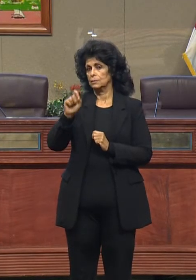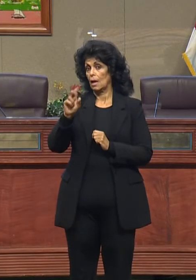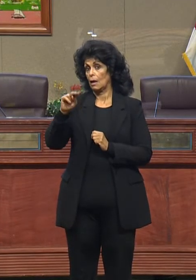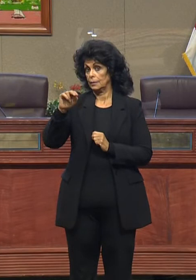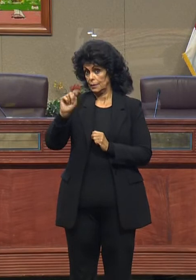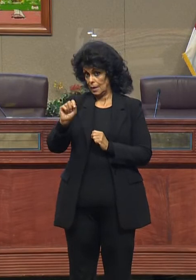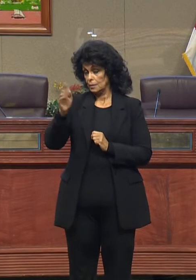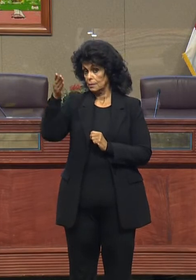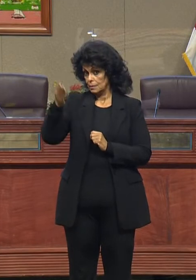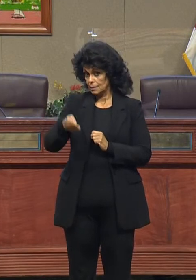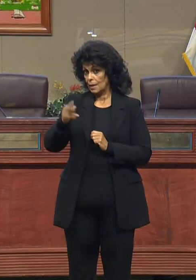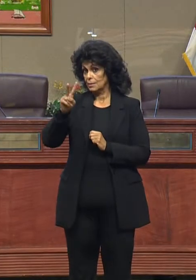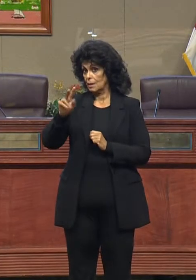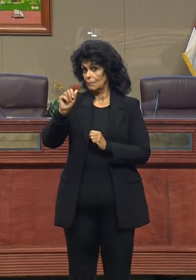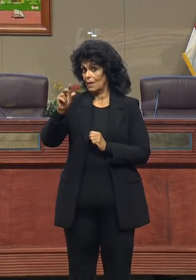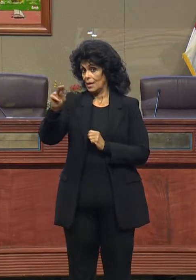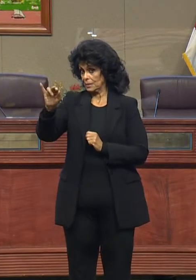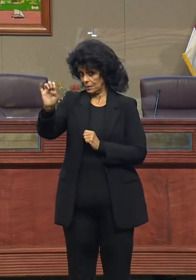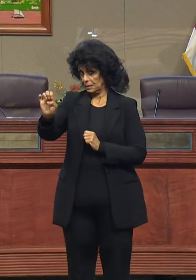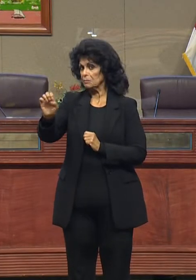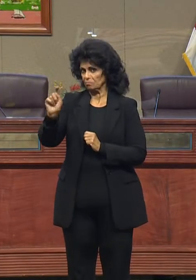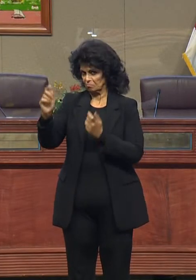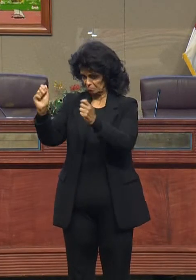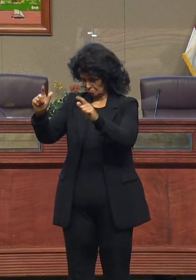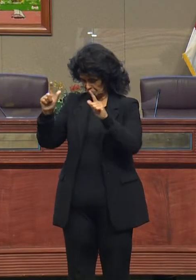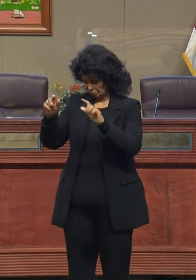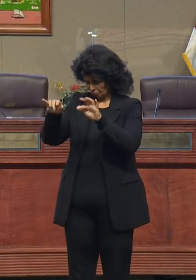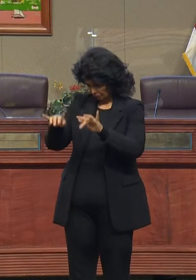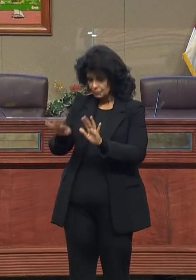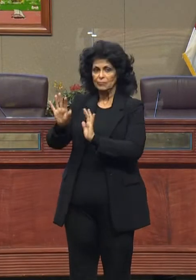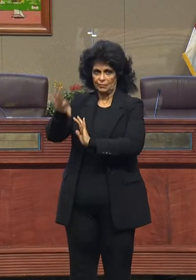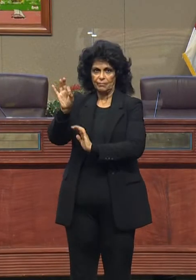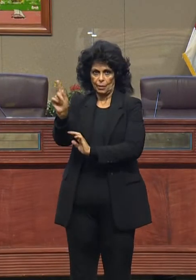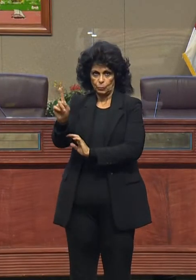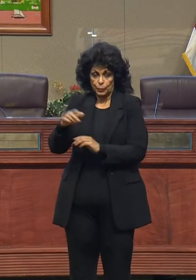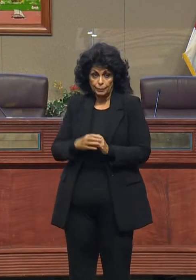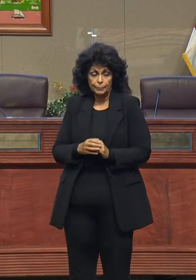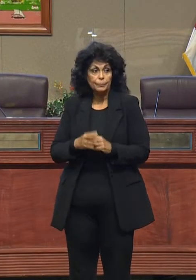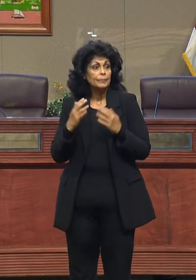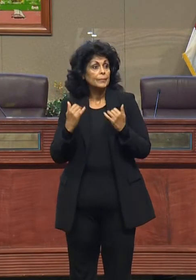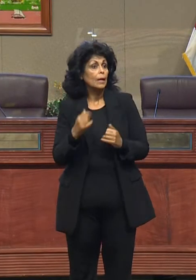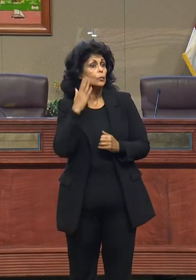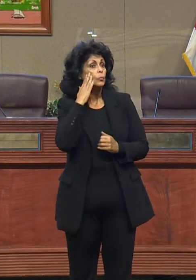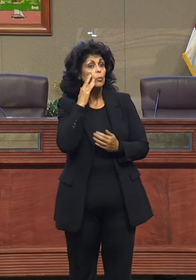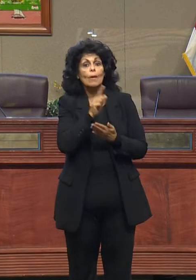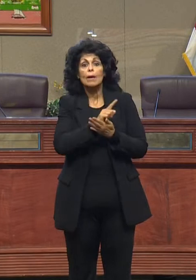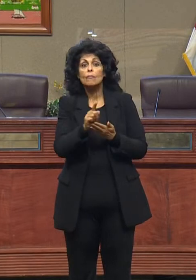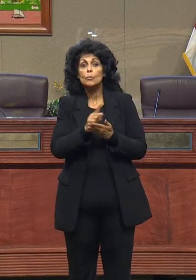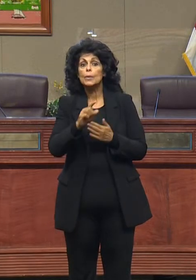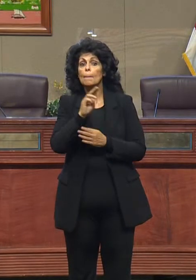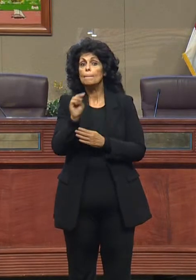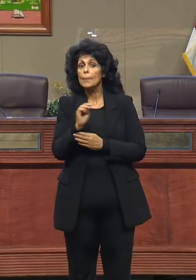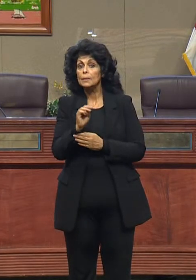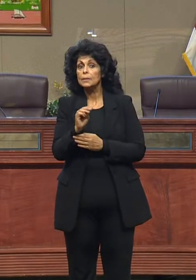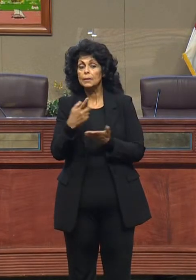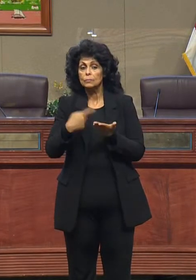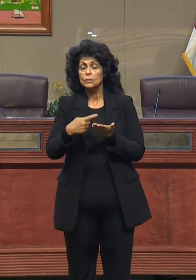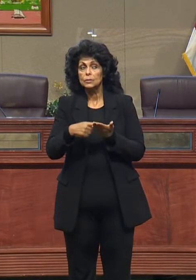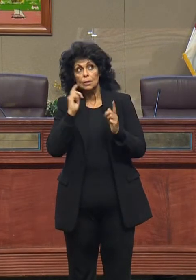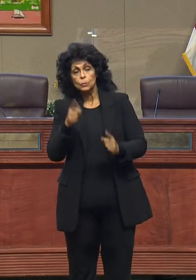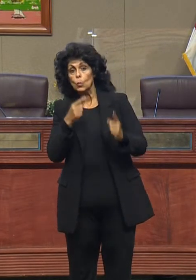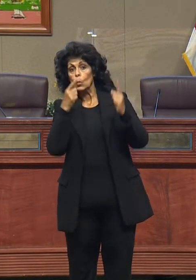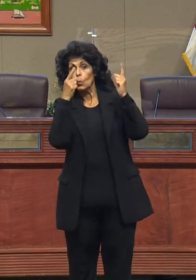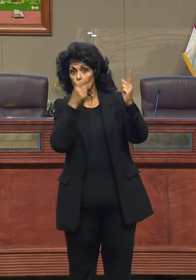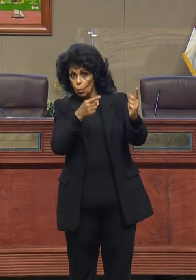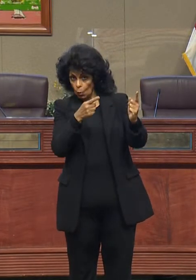ocfl.net/vaccine. The goals for this week, every week, on Monday we start out and we tell you what it is we hope to accomplish for the week, and I will